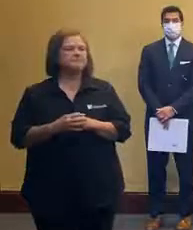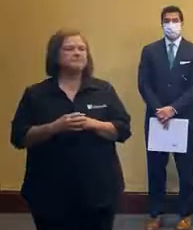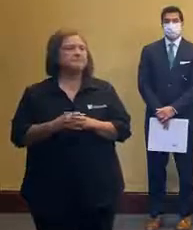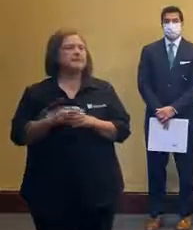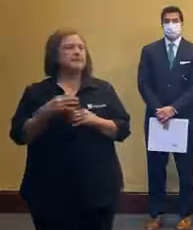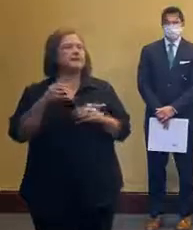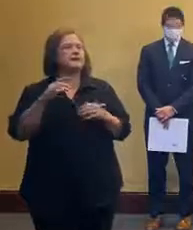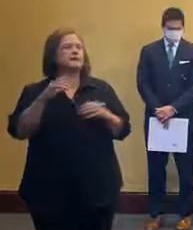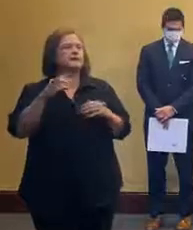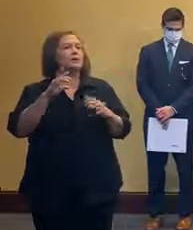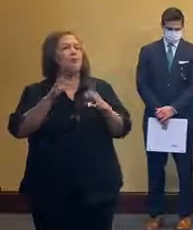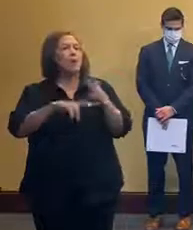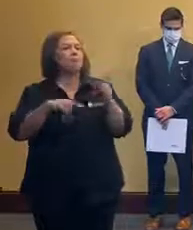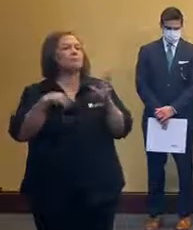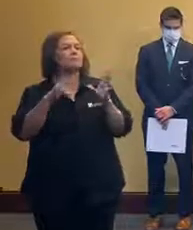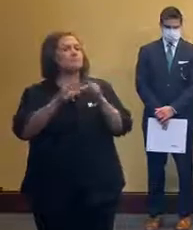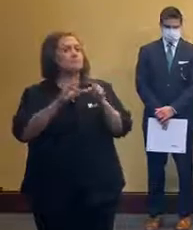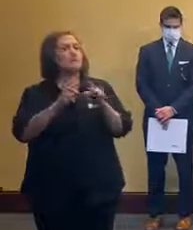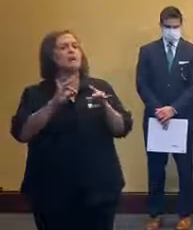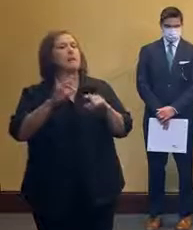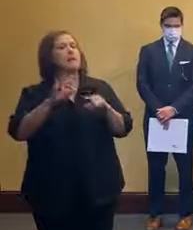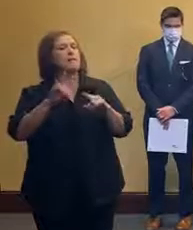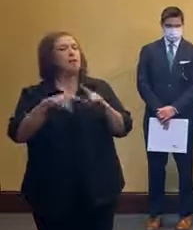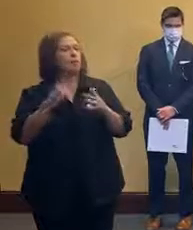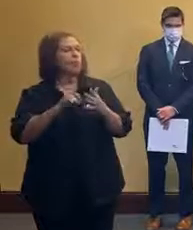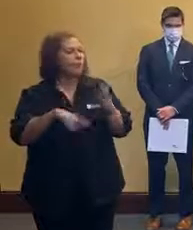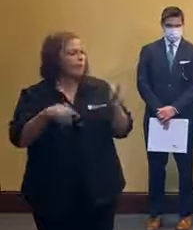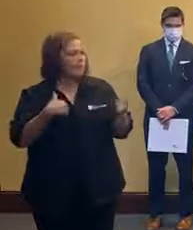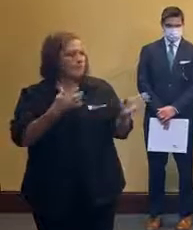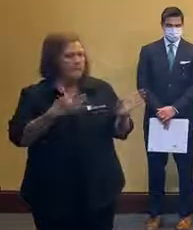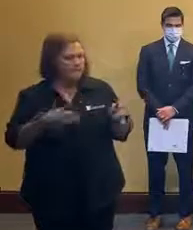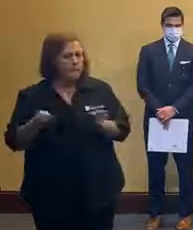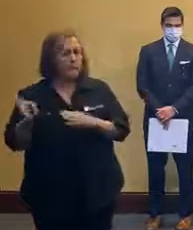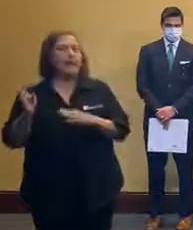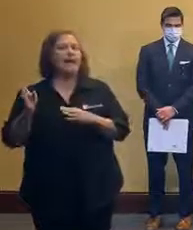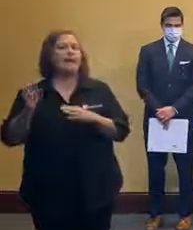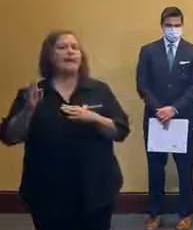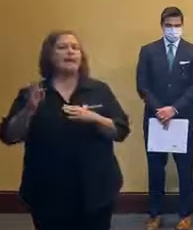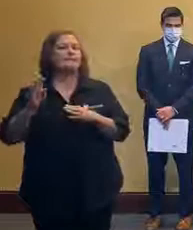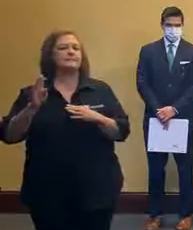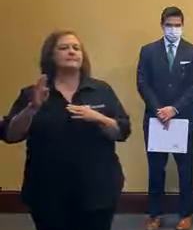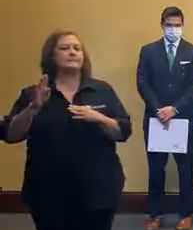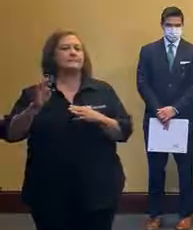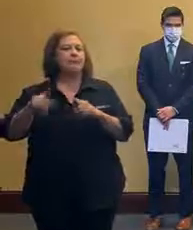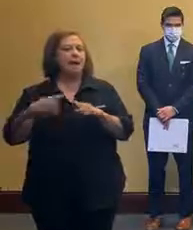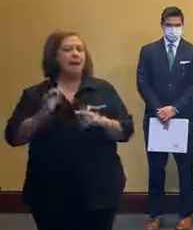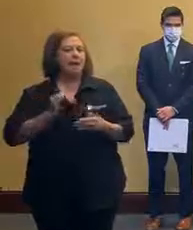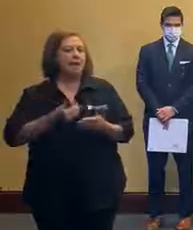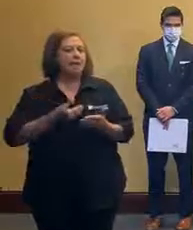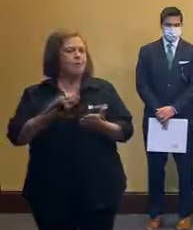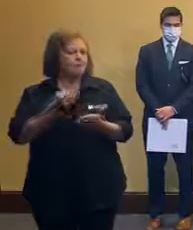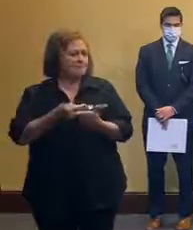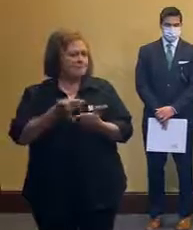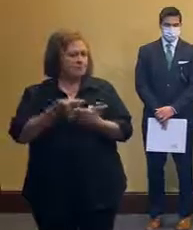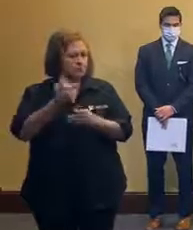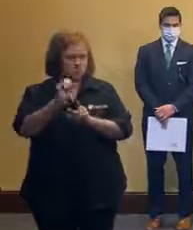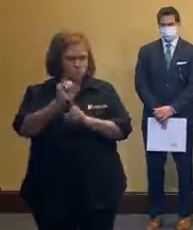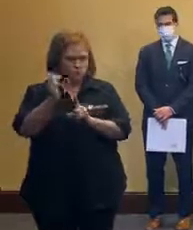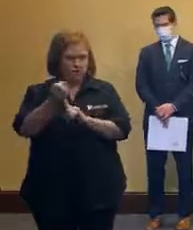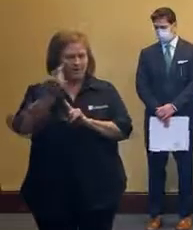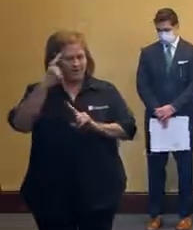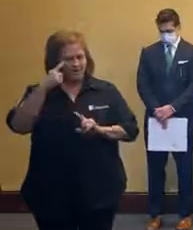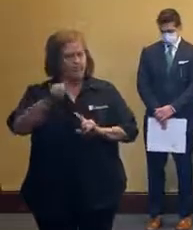we are and where we are going relative to the financial position and situation of the